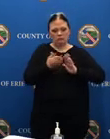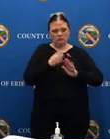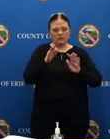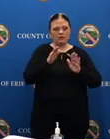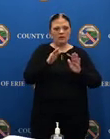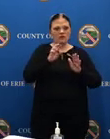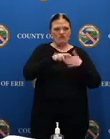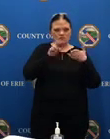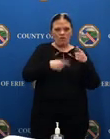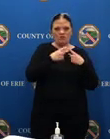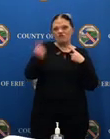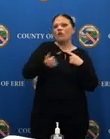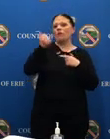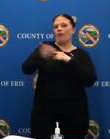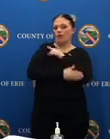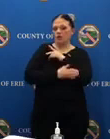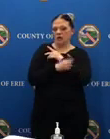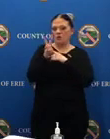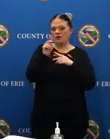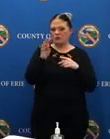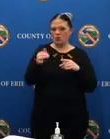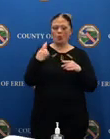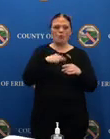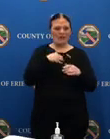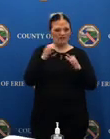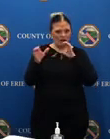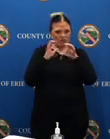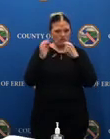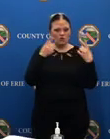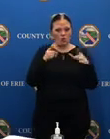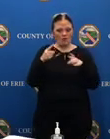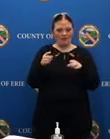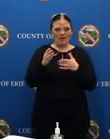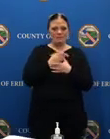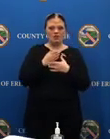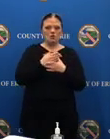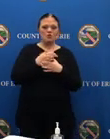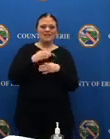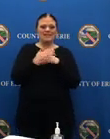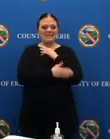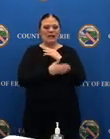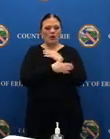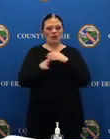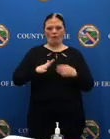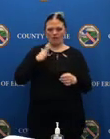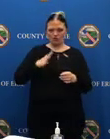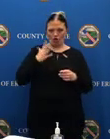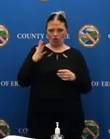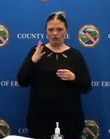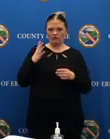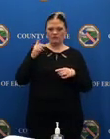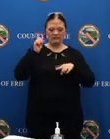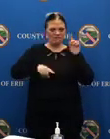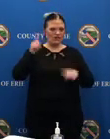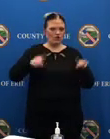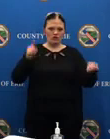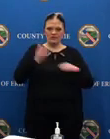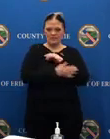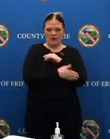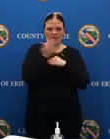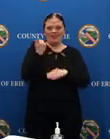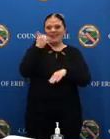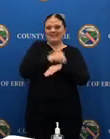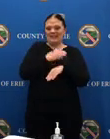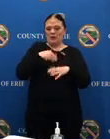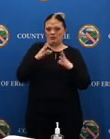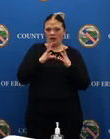counties in Western New York. There are conversations going on between county officials in various counties. Last night I was